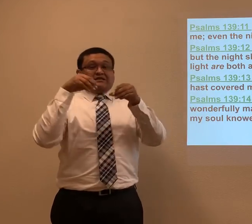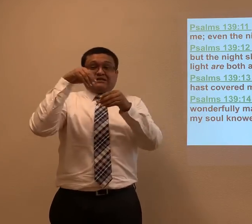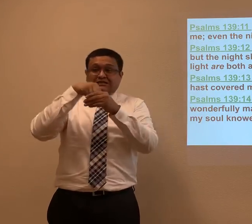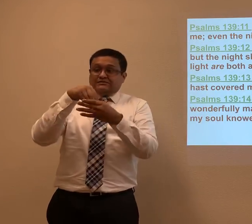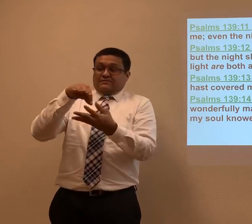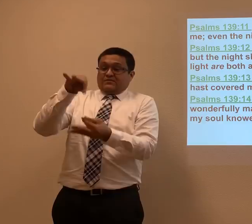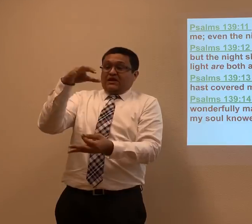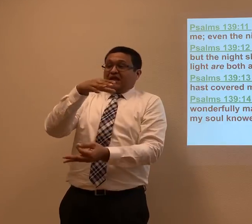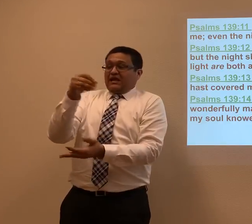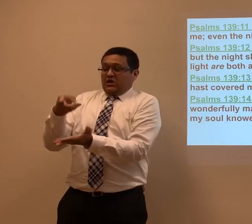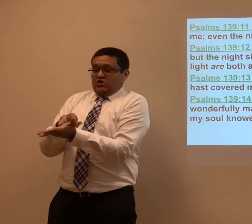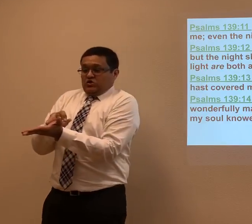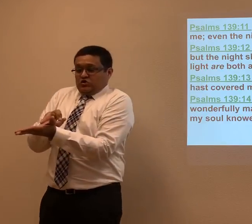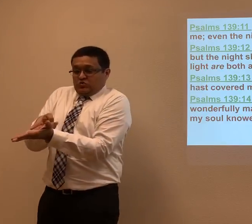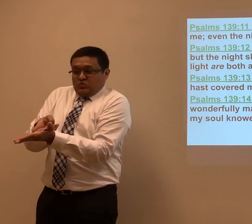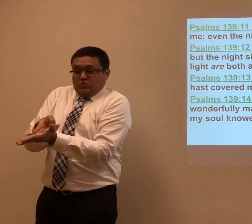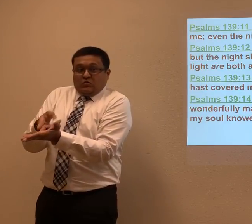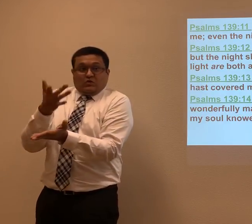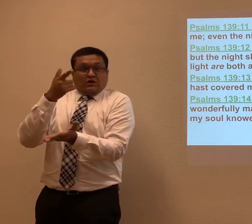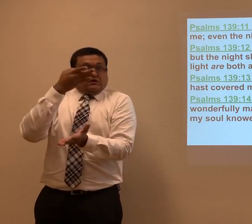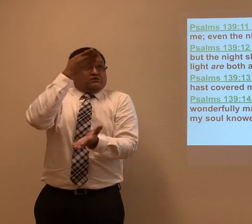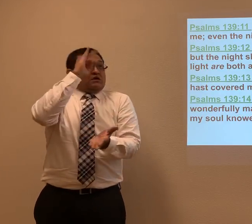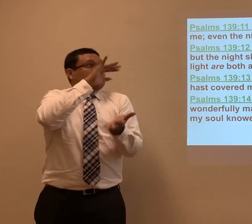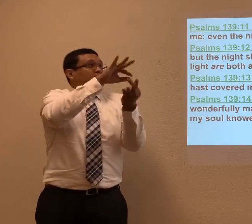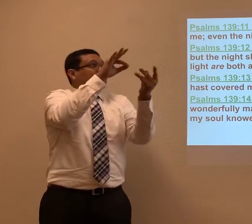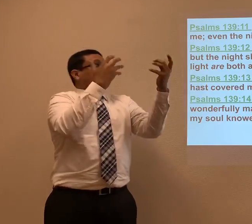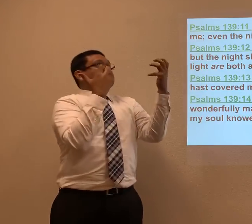in spirit and in truth.